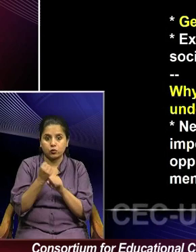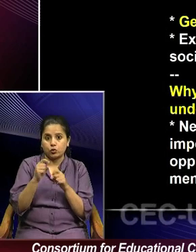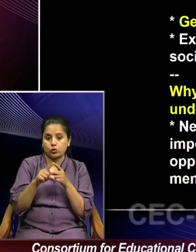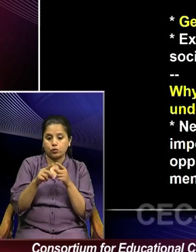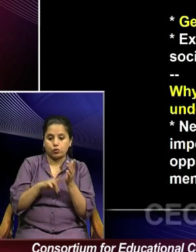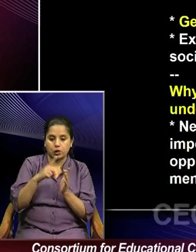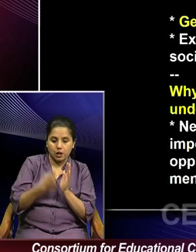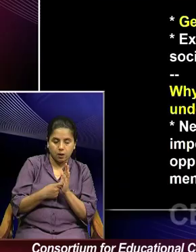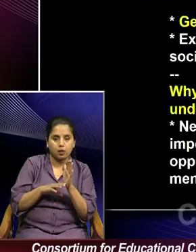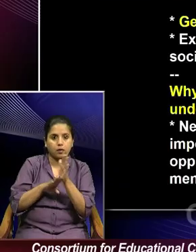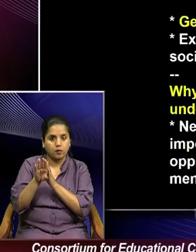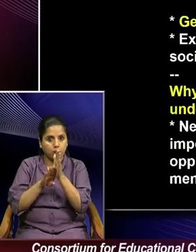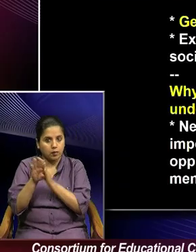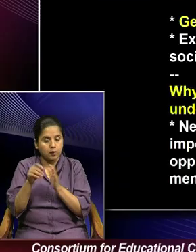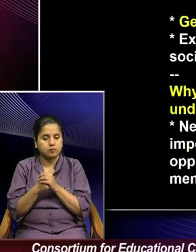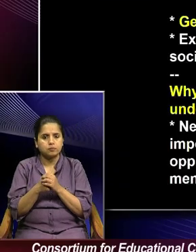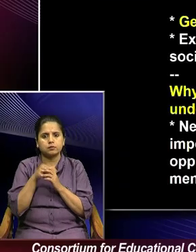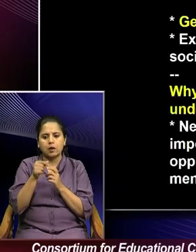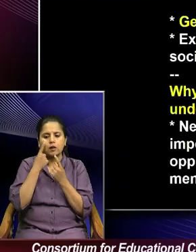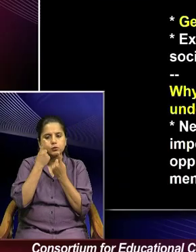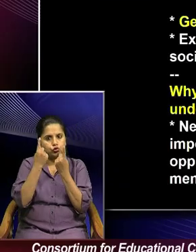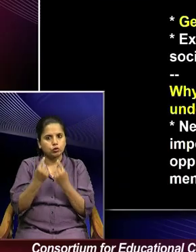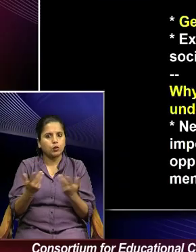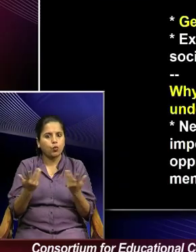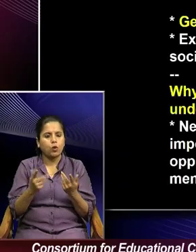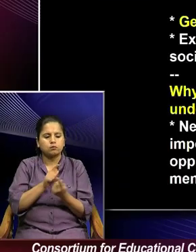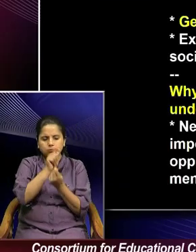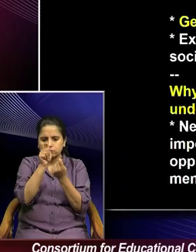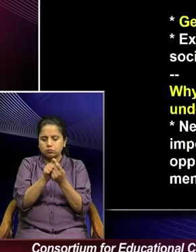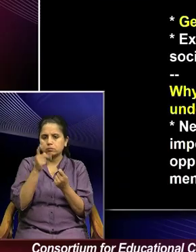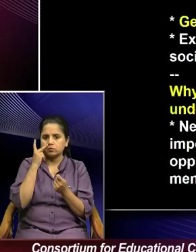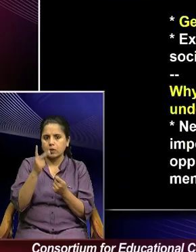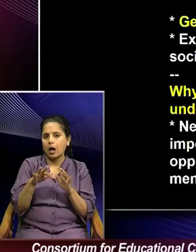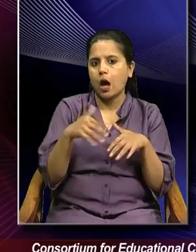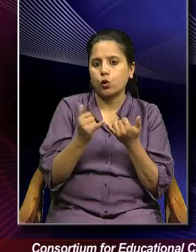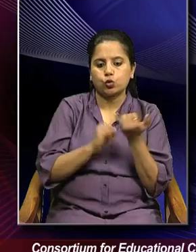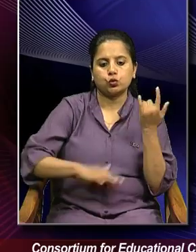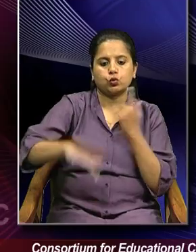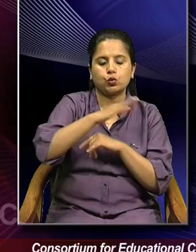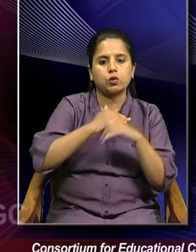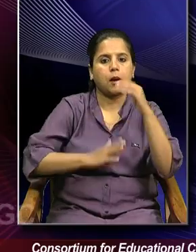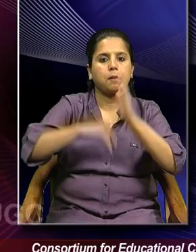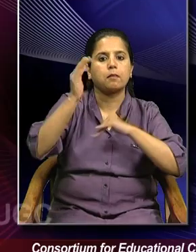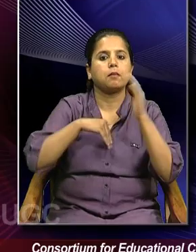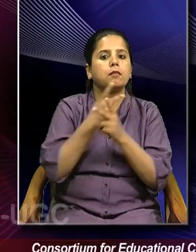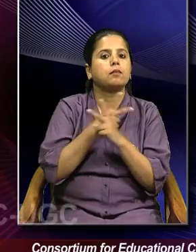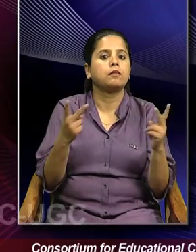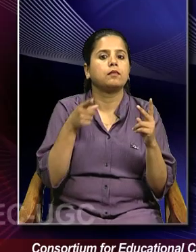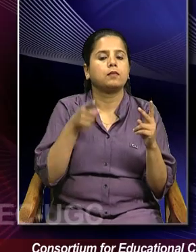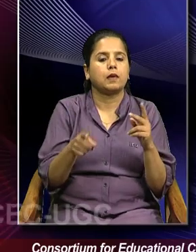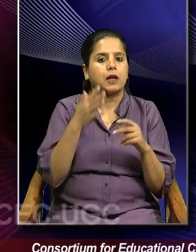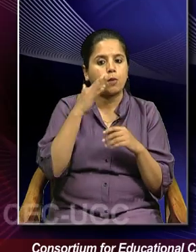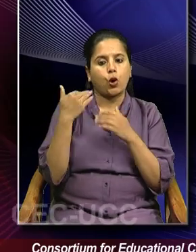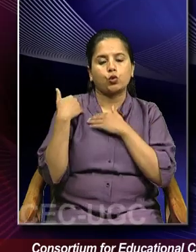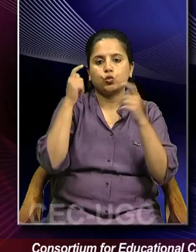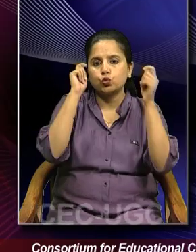and development examines specifically that how social constructs play an important